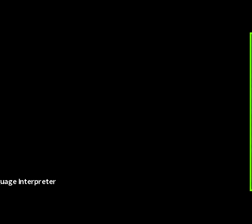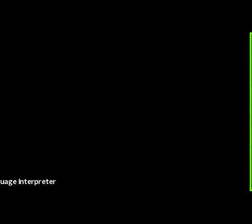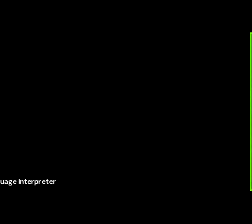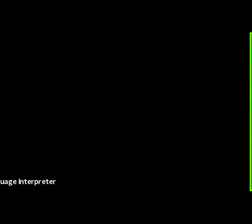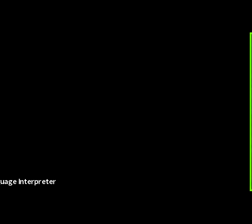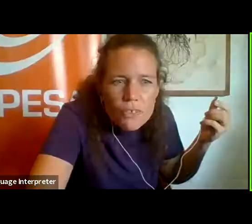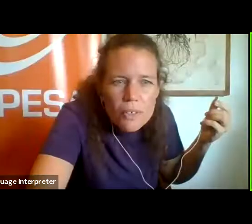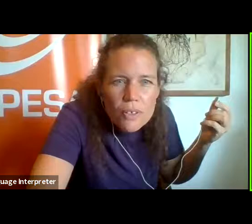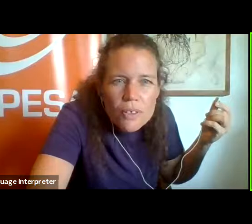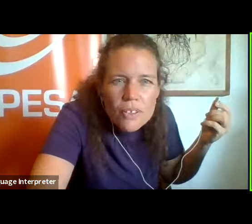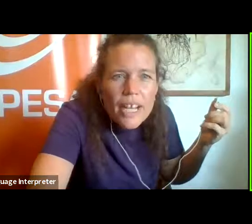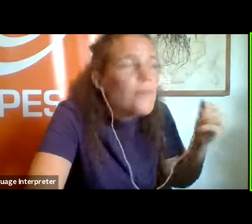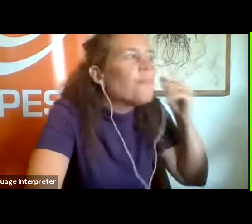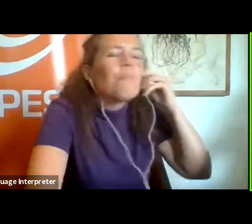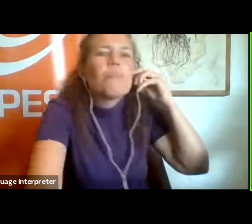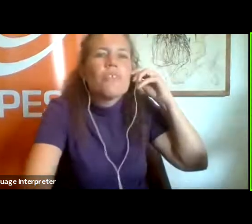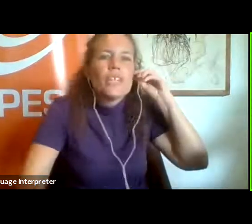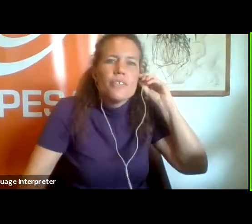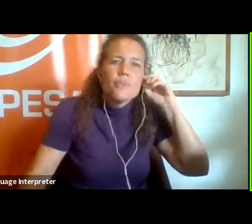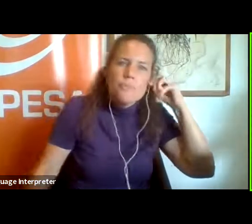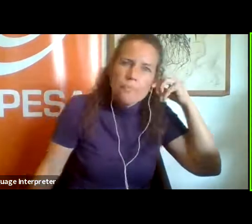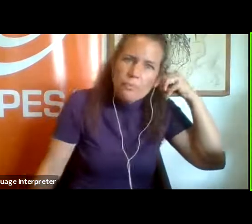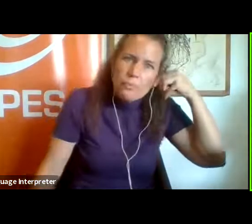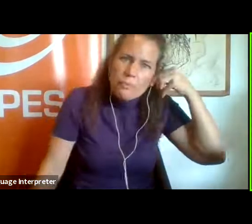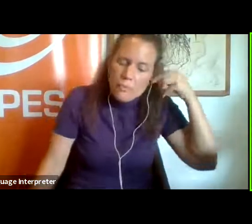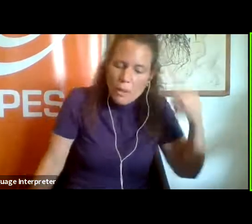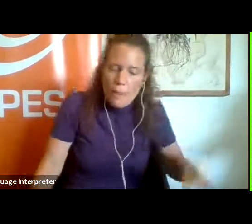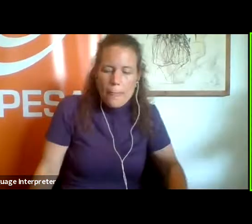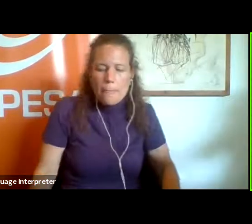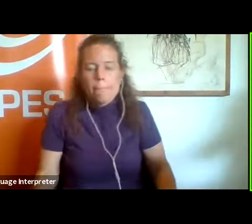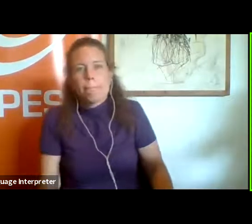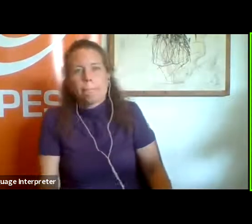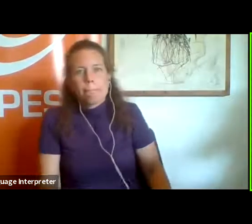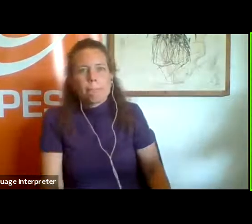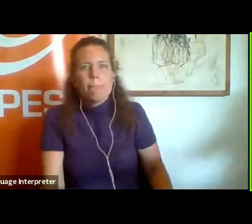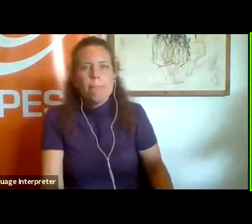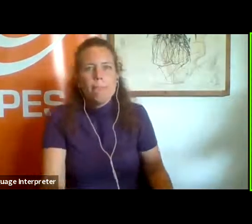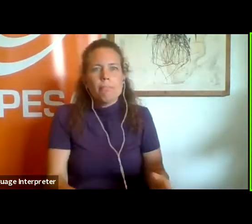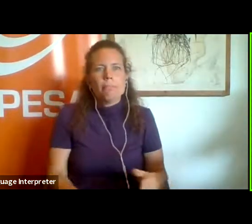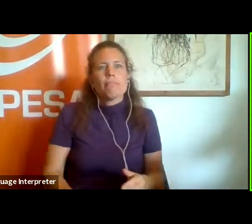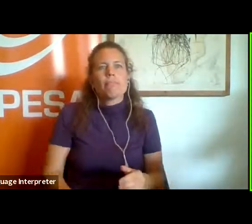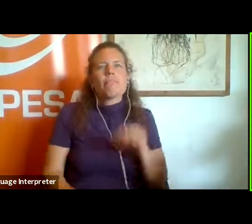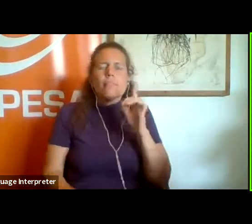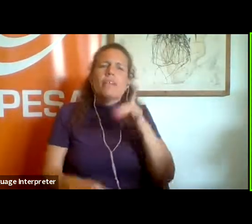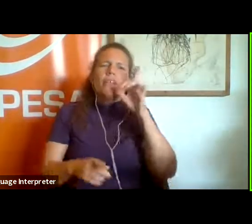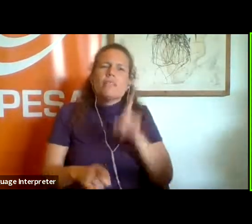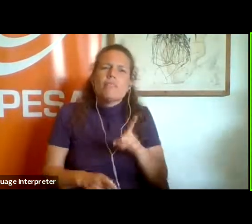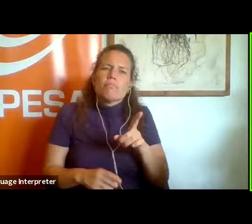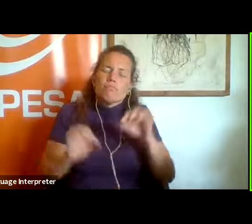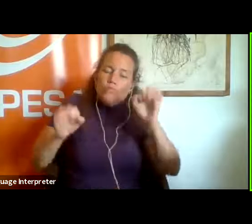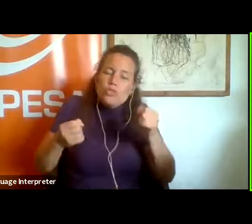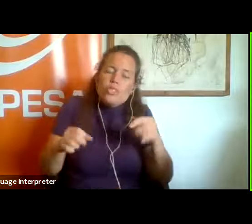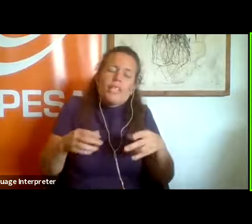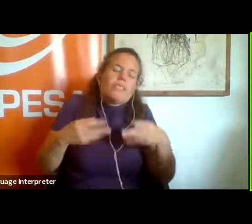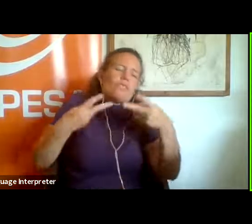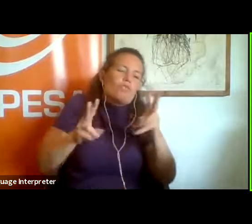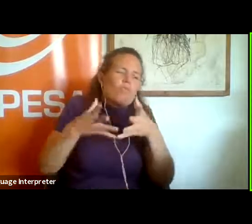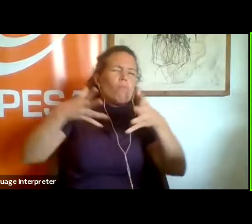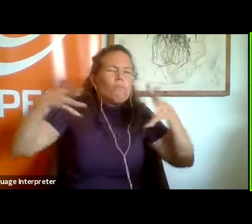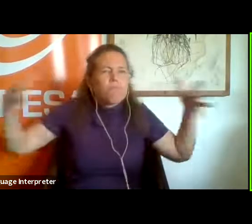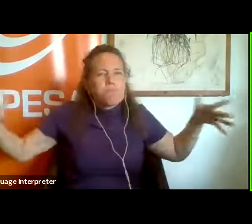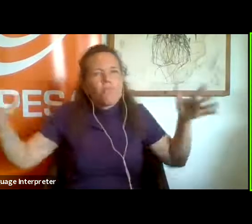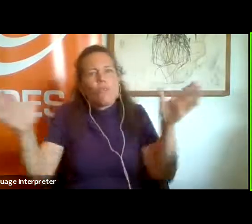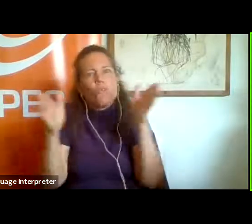a battlefield as it currently is. And I think you don't have to start huge; you can start small. It's engaging in the